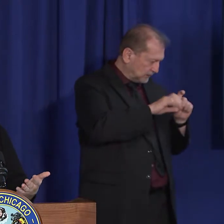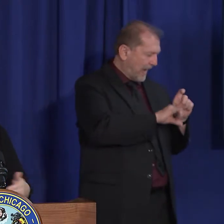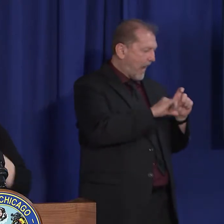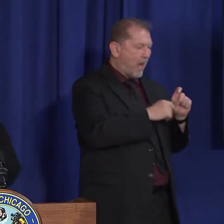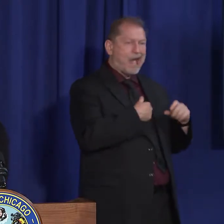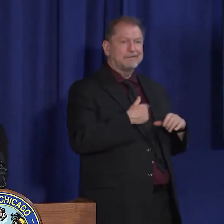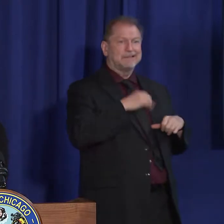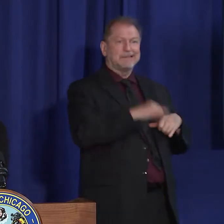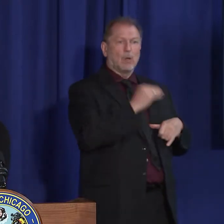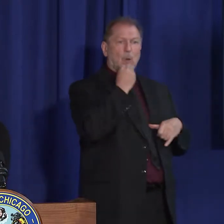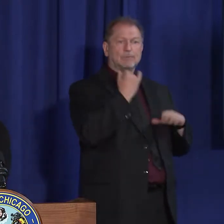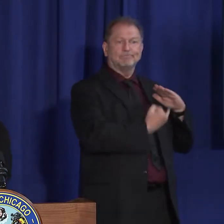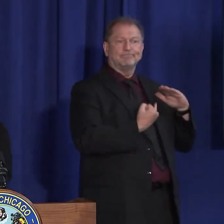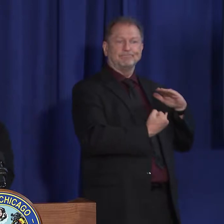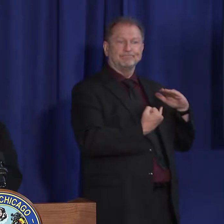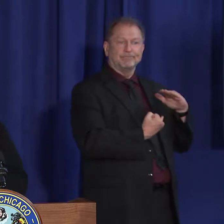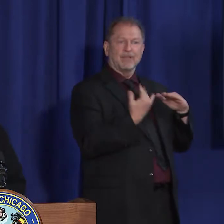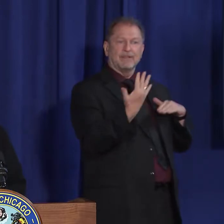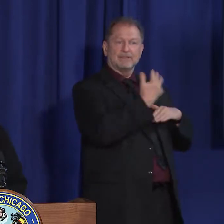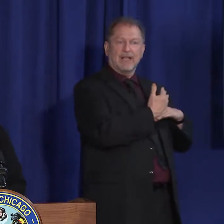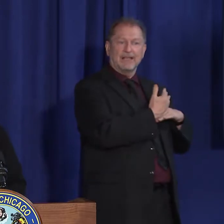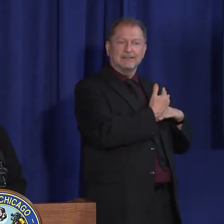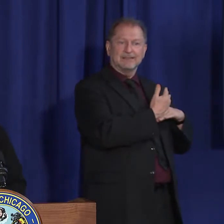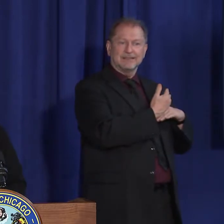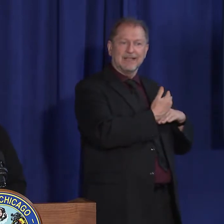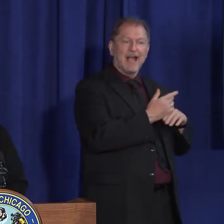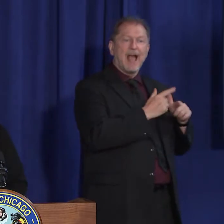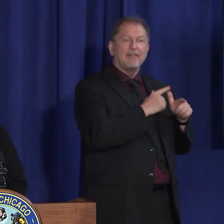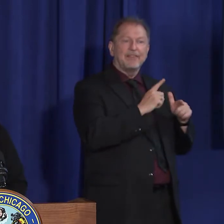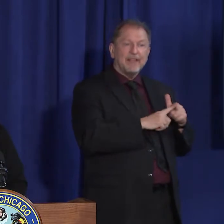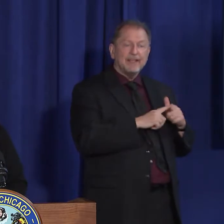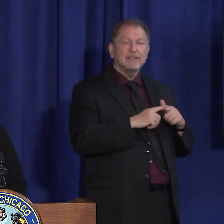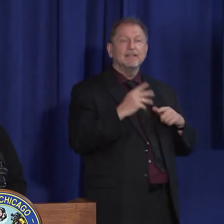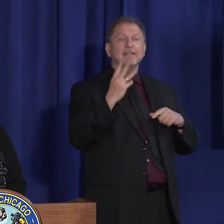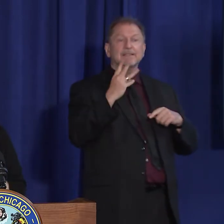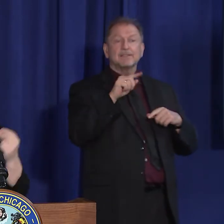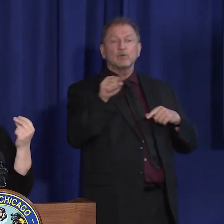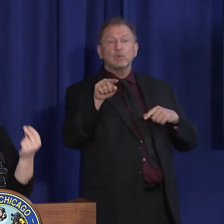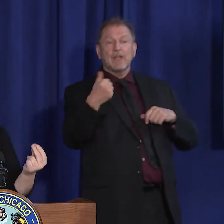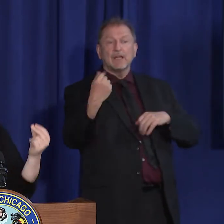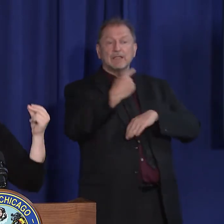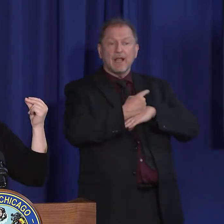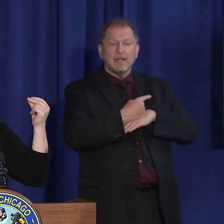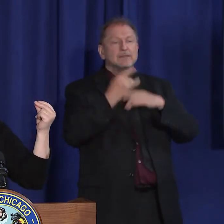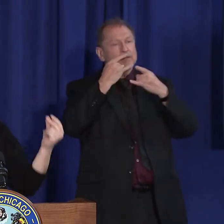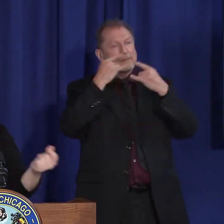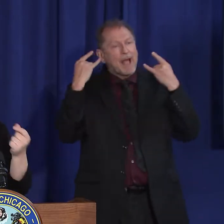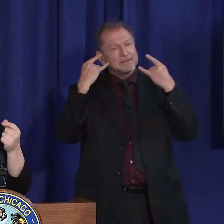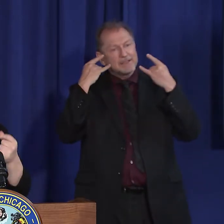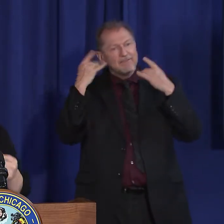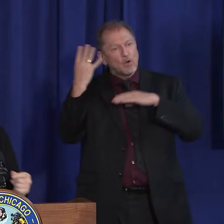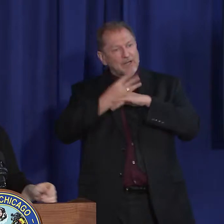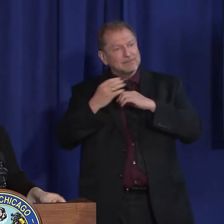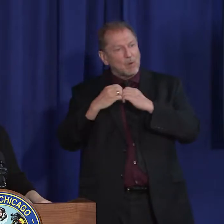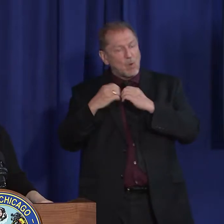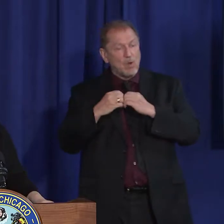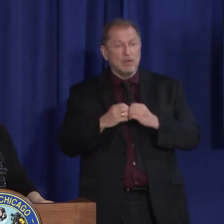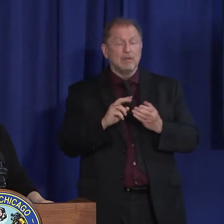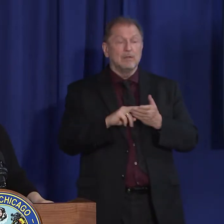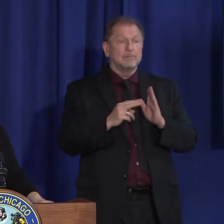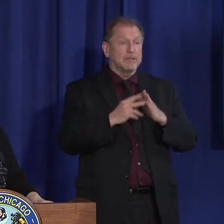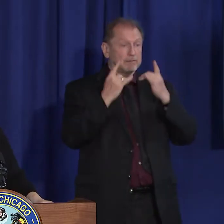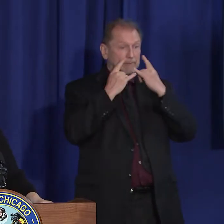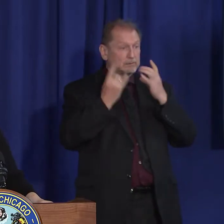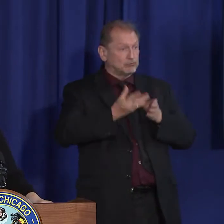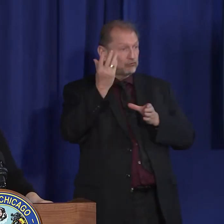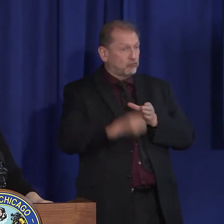for those 5 days. Days 6 through 10, you got to wear the mask, right? Same thing for quarantine. So it's not like a light switch where there will be no